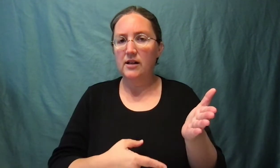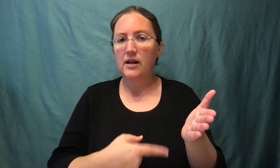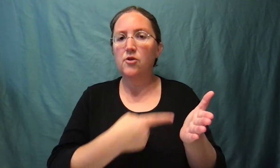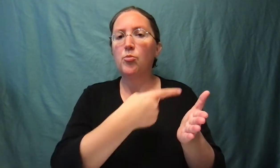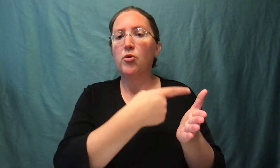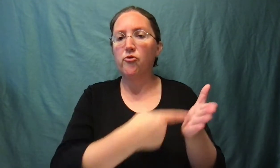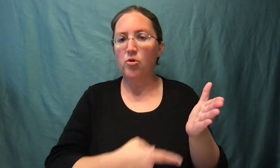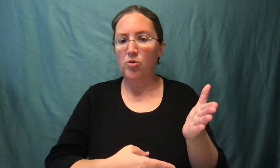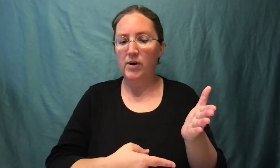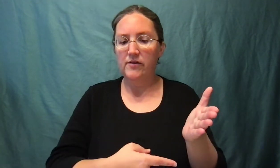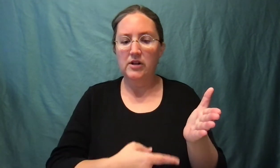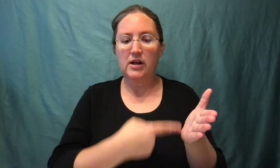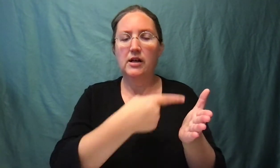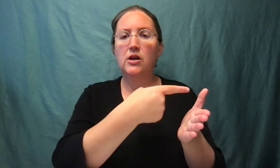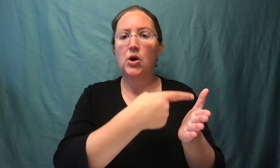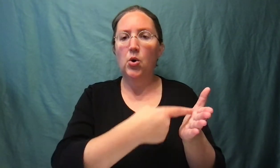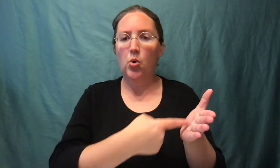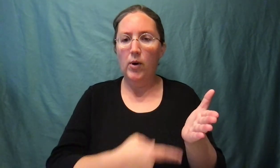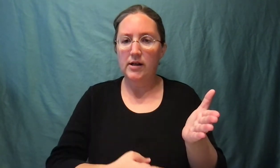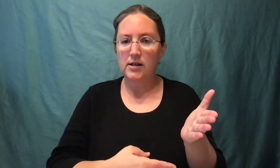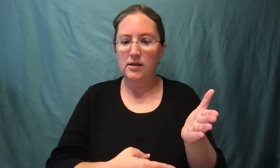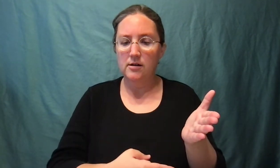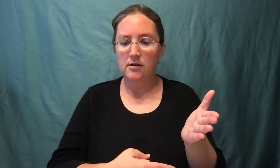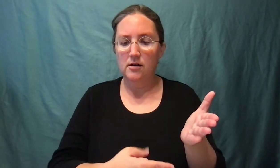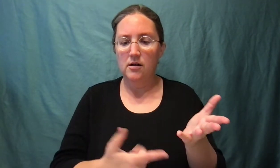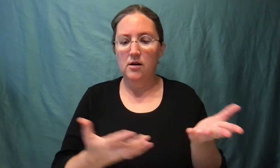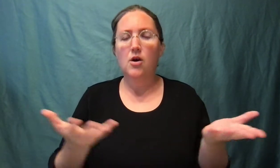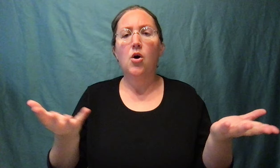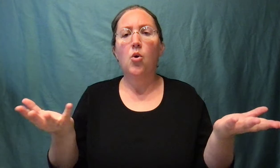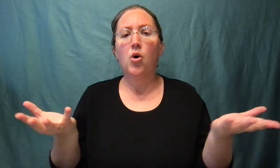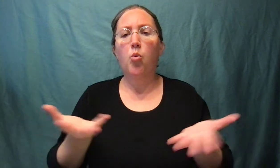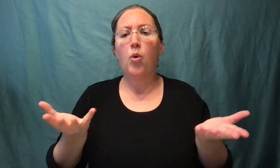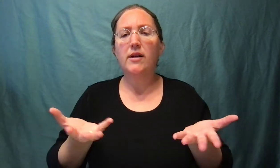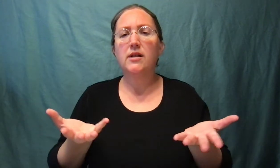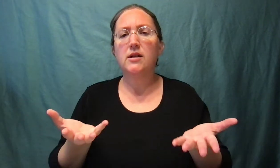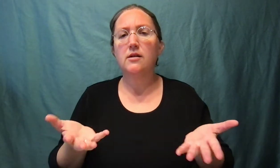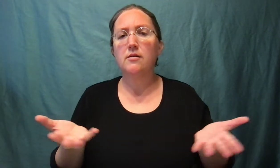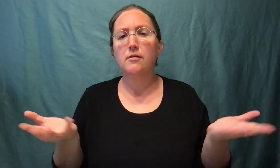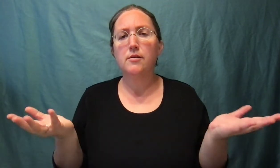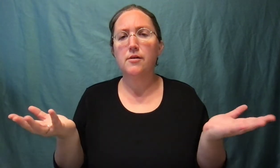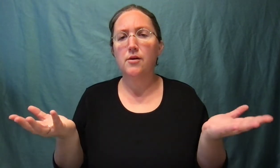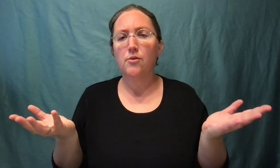that or a more formal way of signing it. What or what.